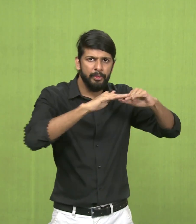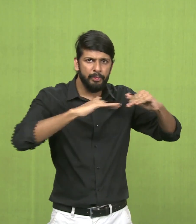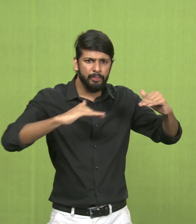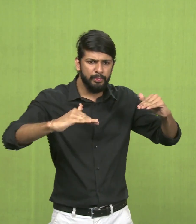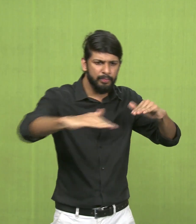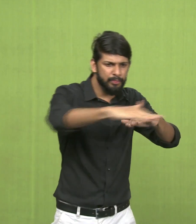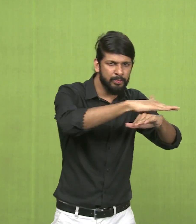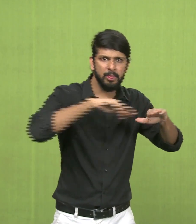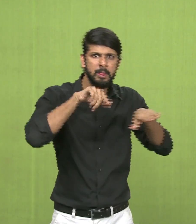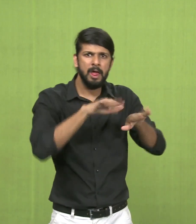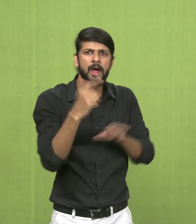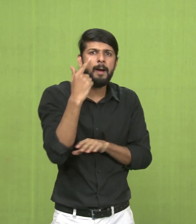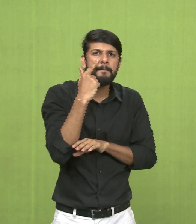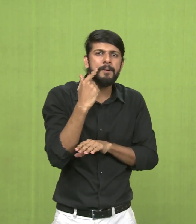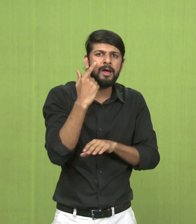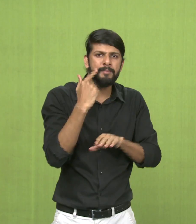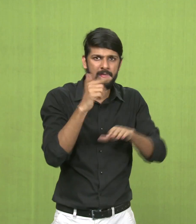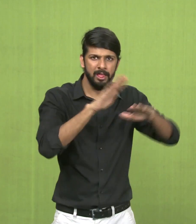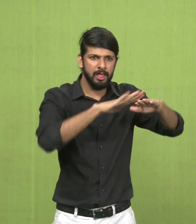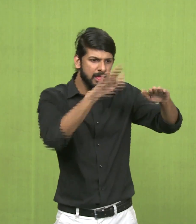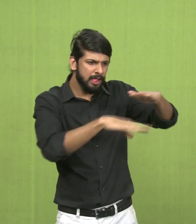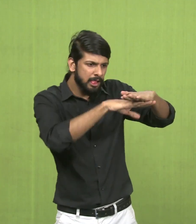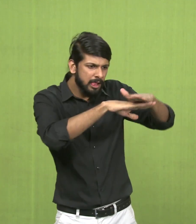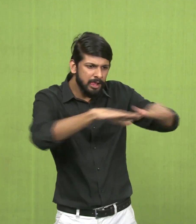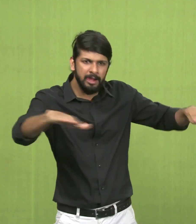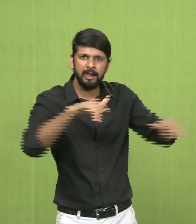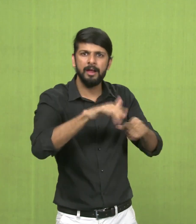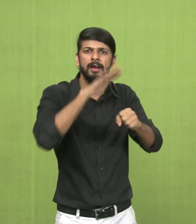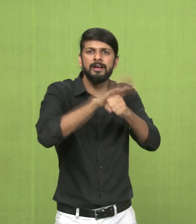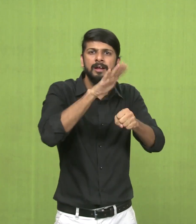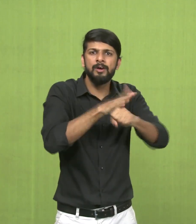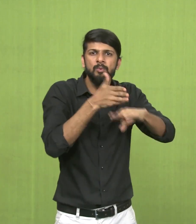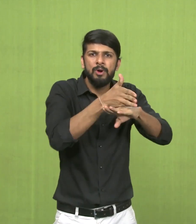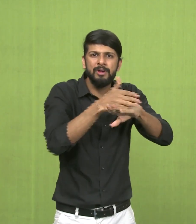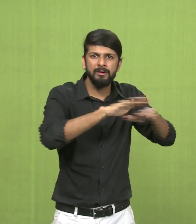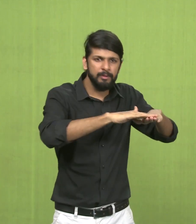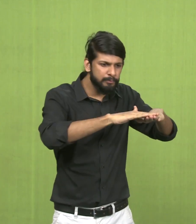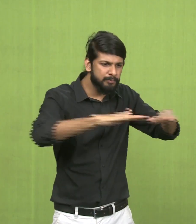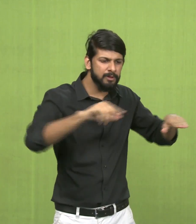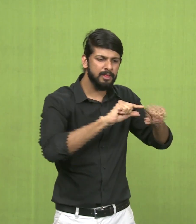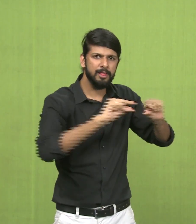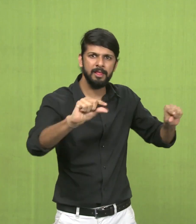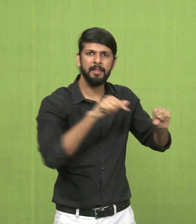The fruit plate is placed on a yellow wooden plank.